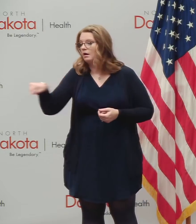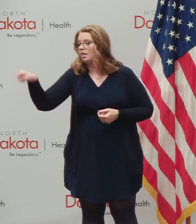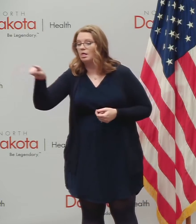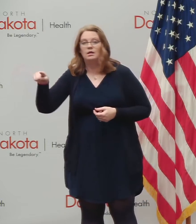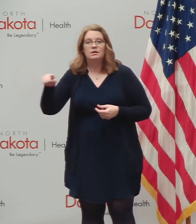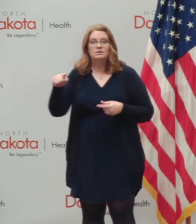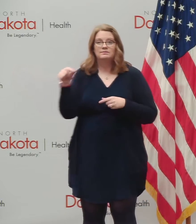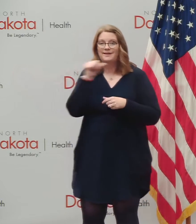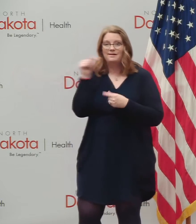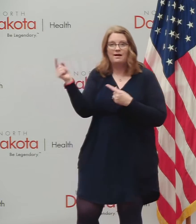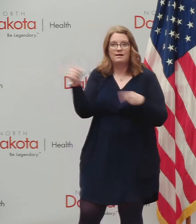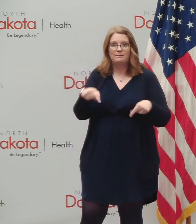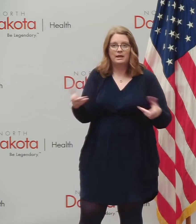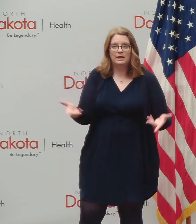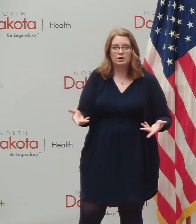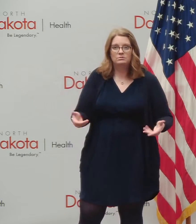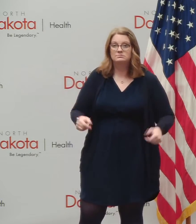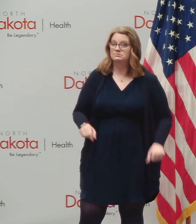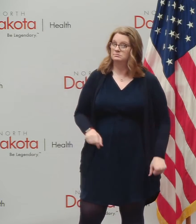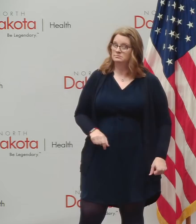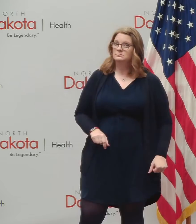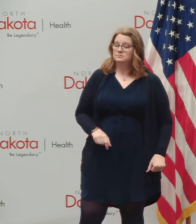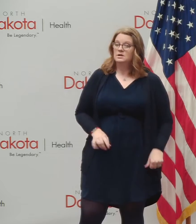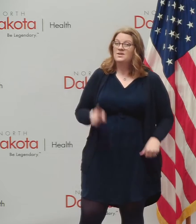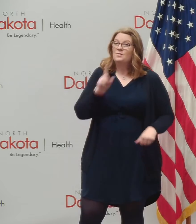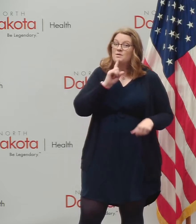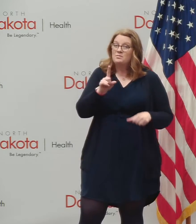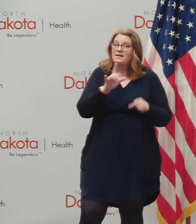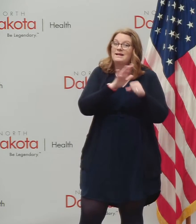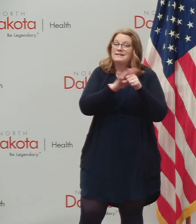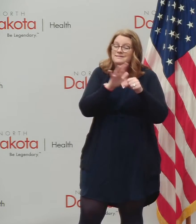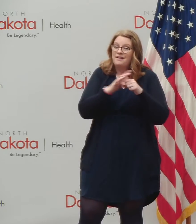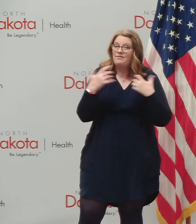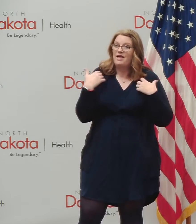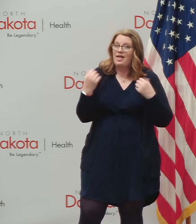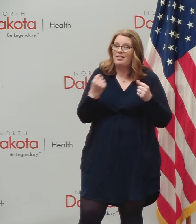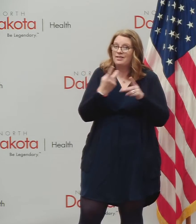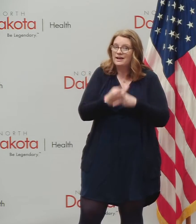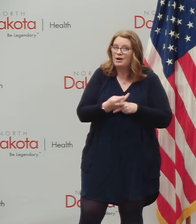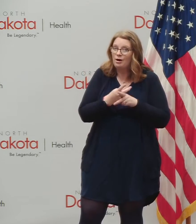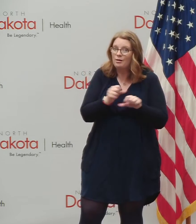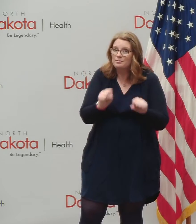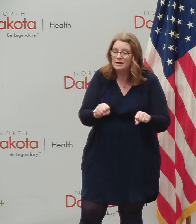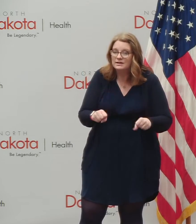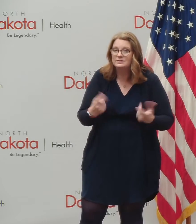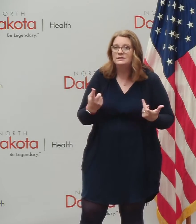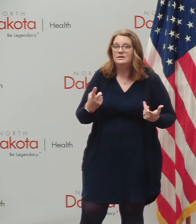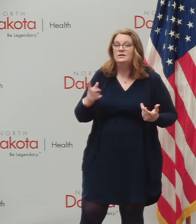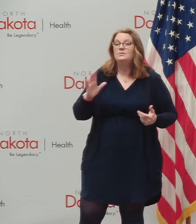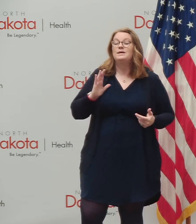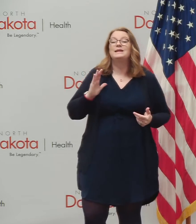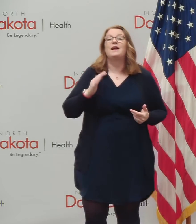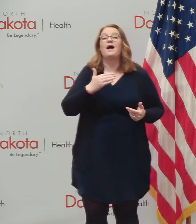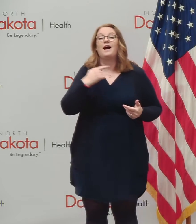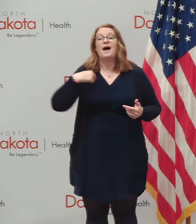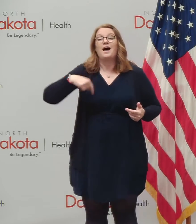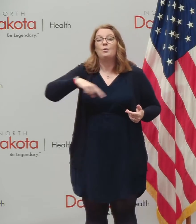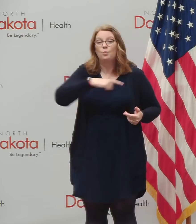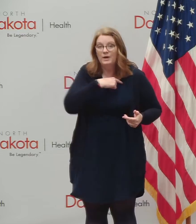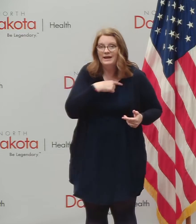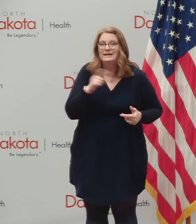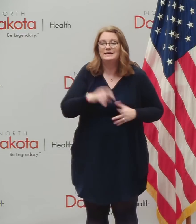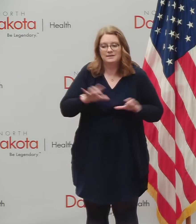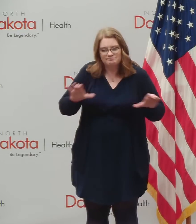sure that if we want to make sure that we have enough healthcare capacity, the way to do that is by us taking actions to keep ourselves and our